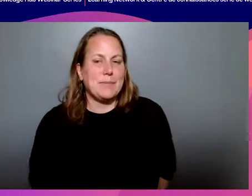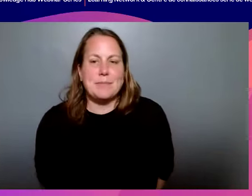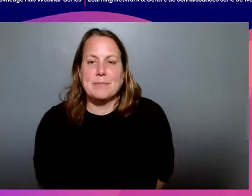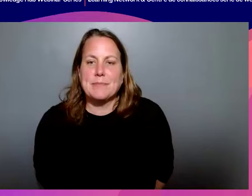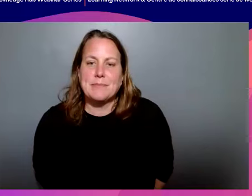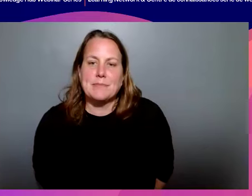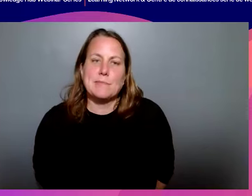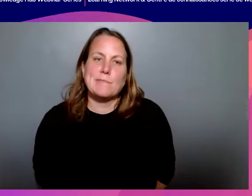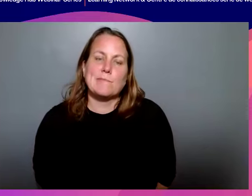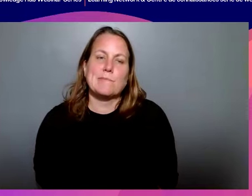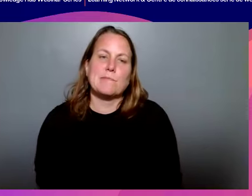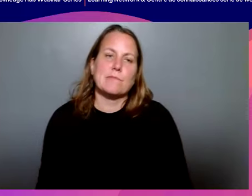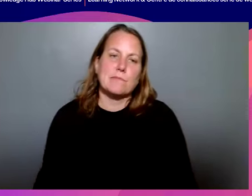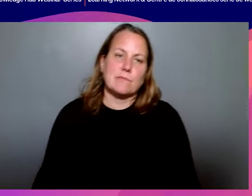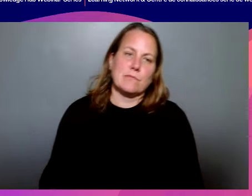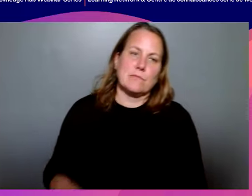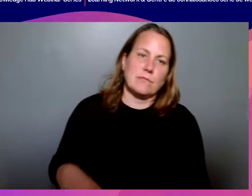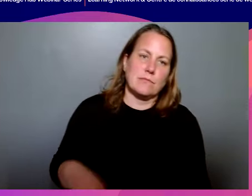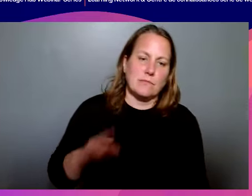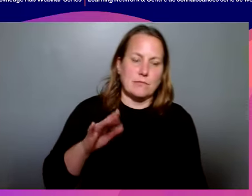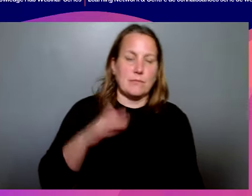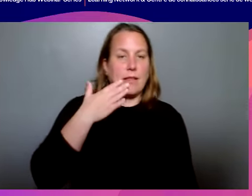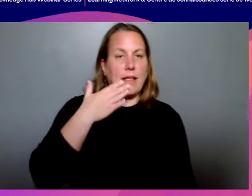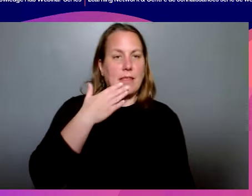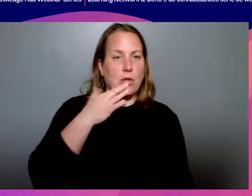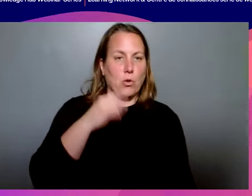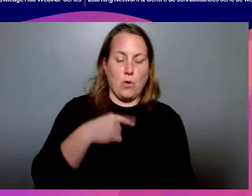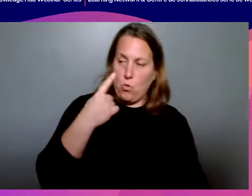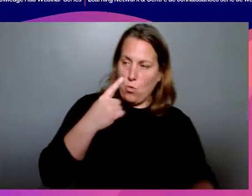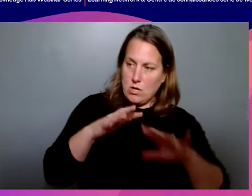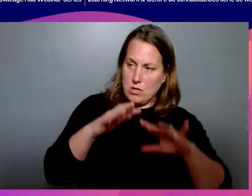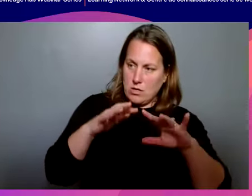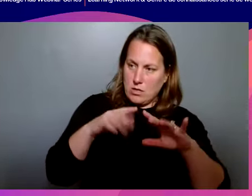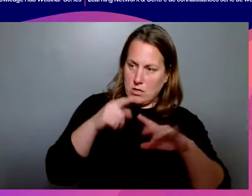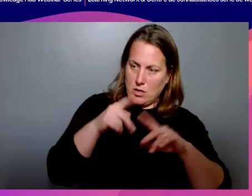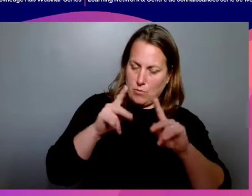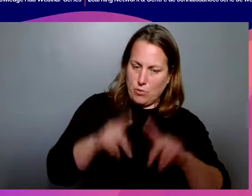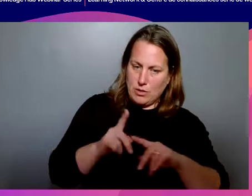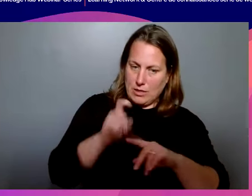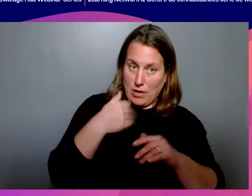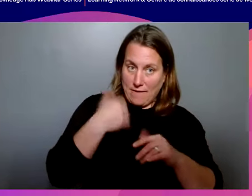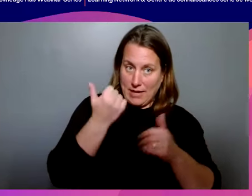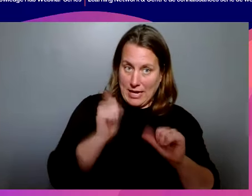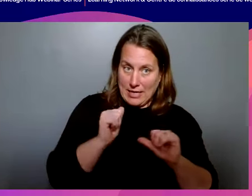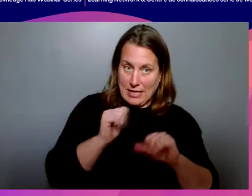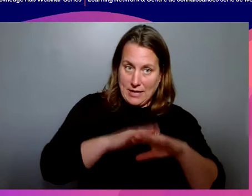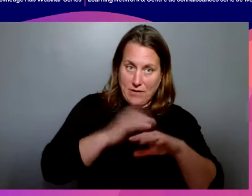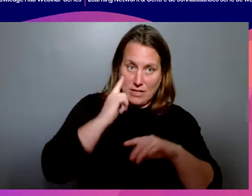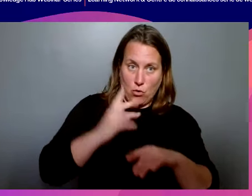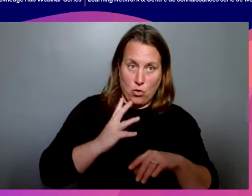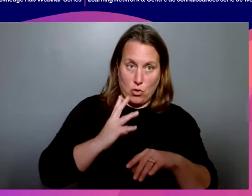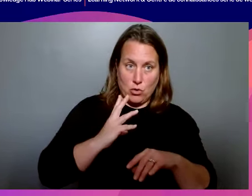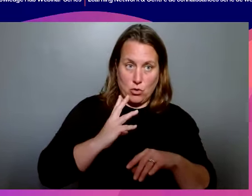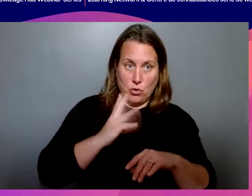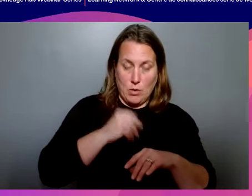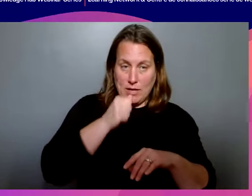Thank you. One audience member asked, do you have any advice for trans women facing trans misogyny